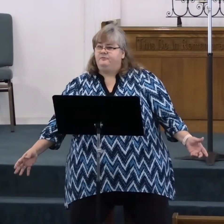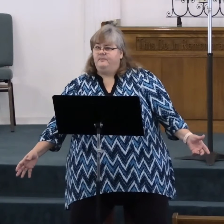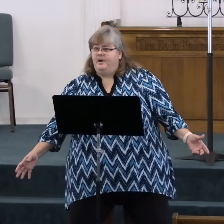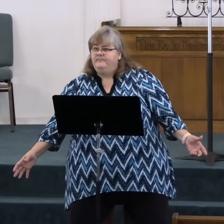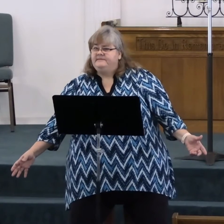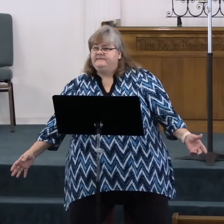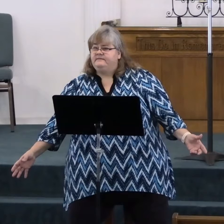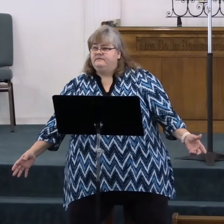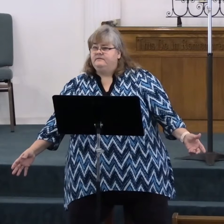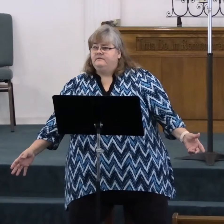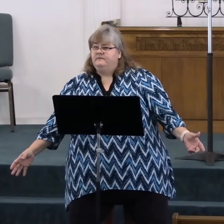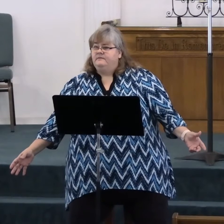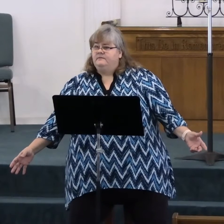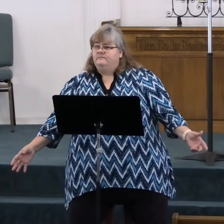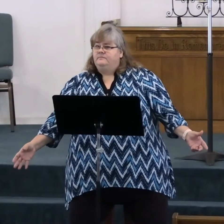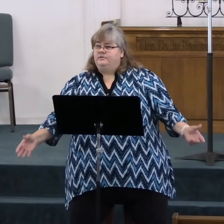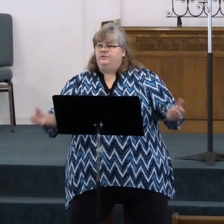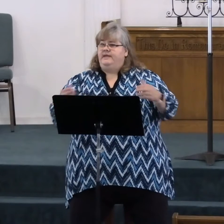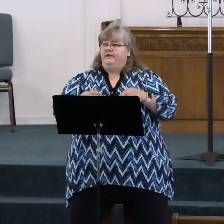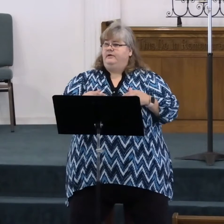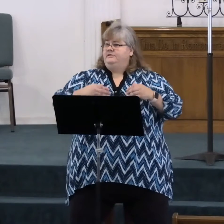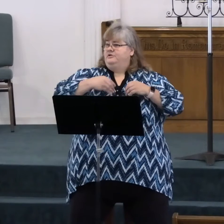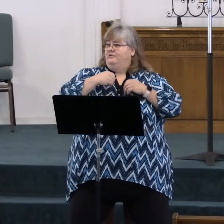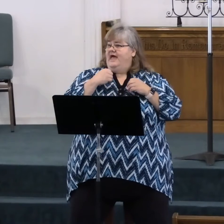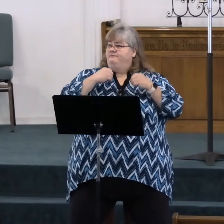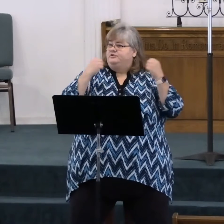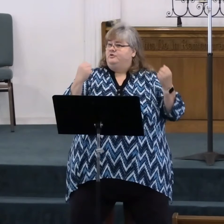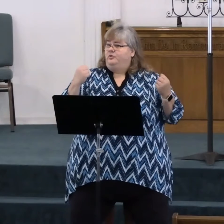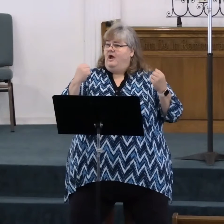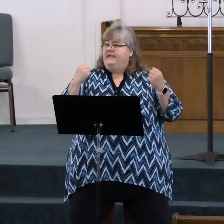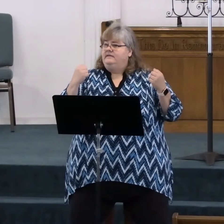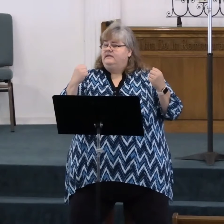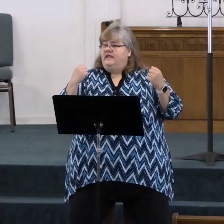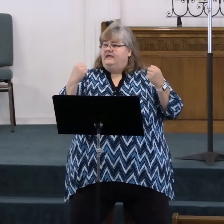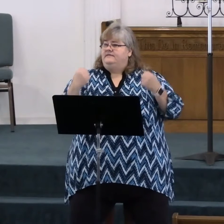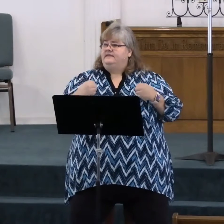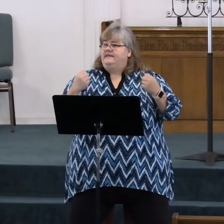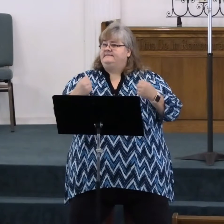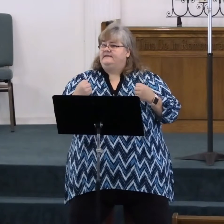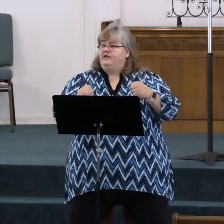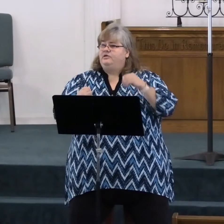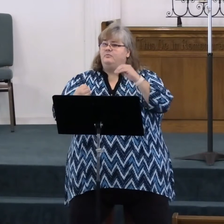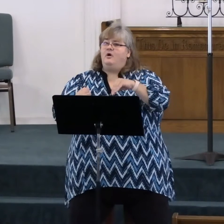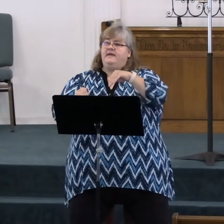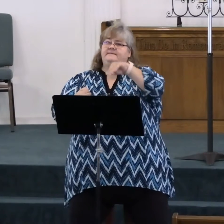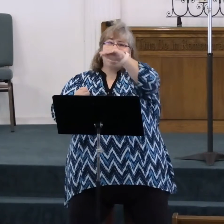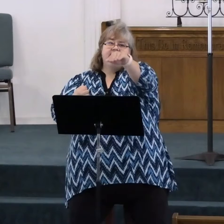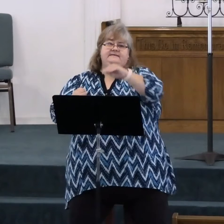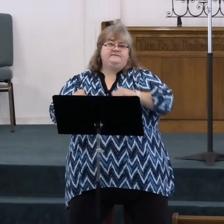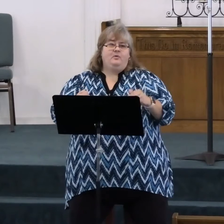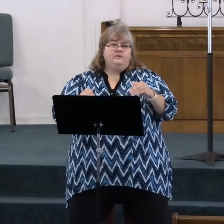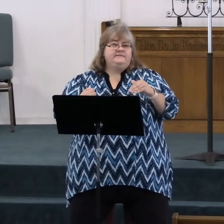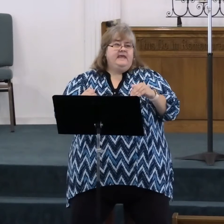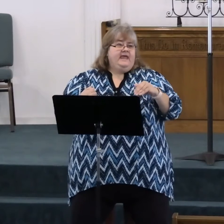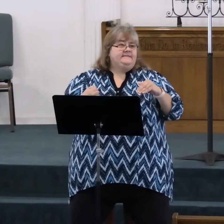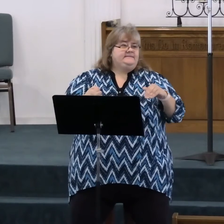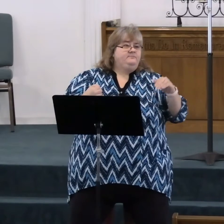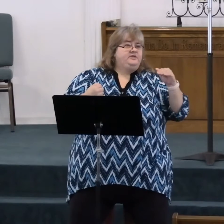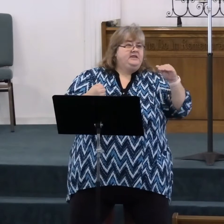for a moment. You hear it, you're laughing, you're crying, and then the next thing you know, you walk outside these doors and something